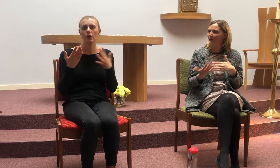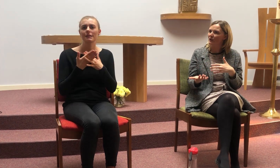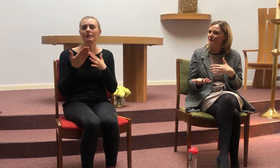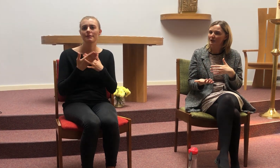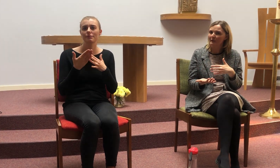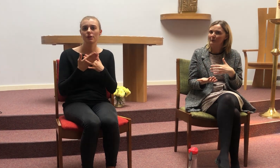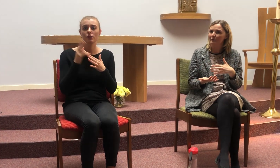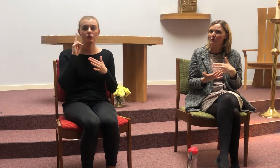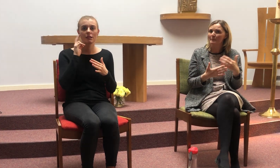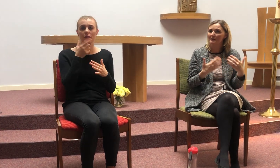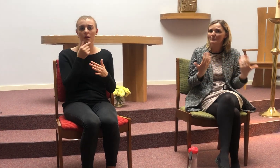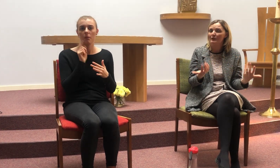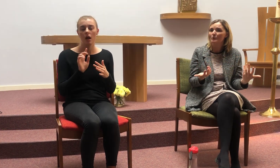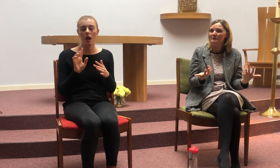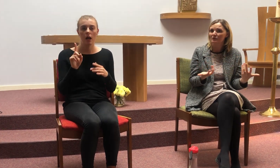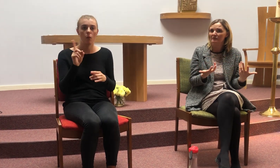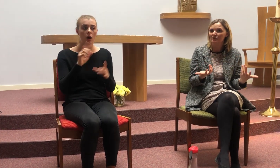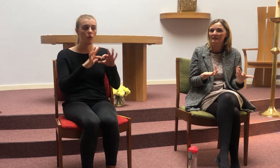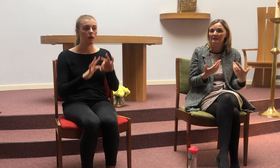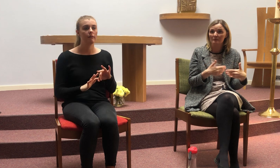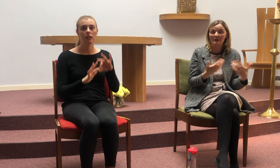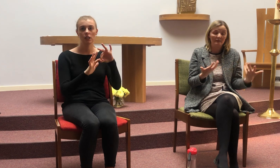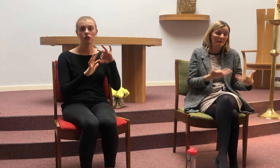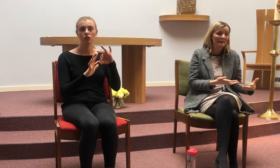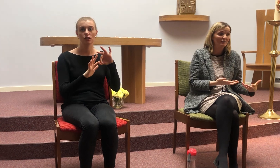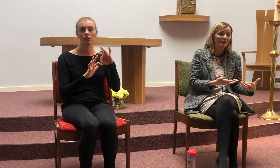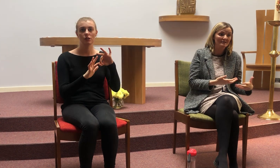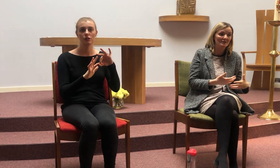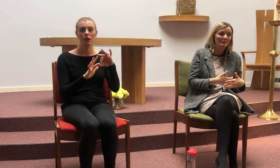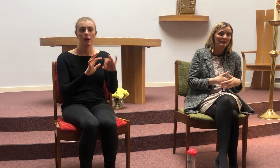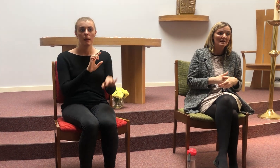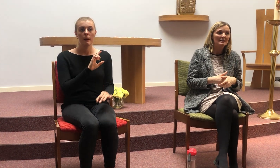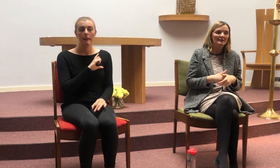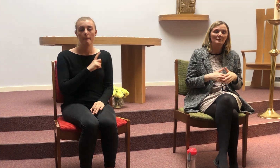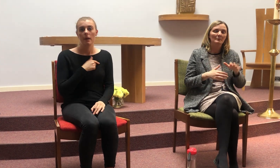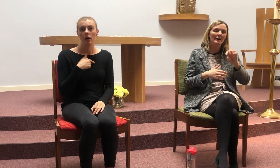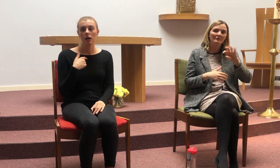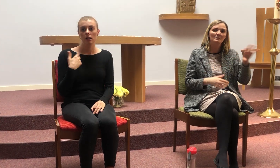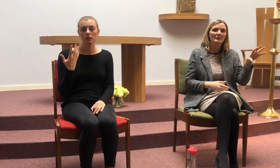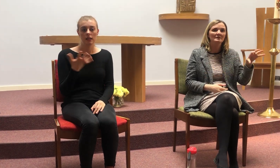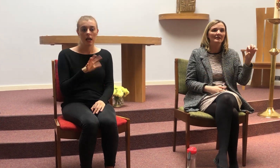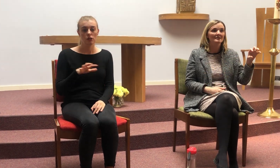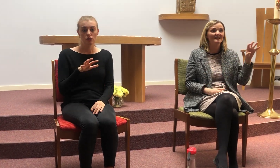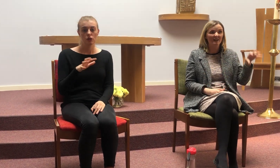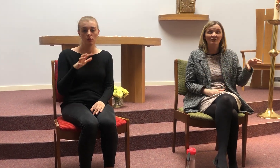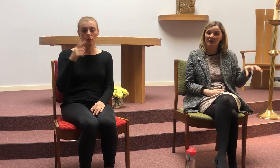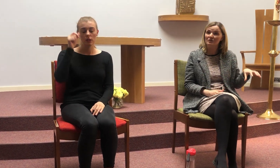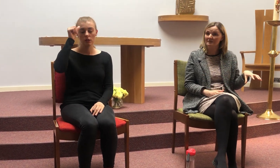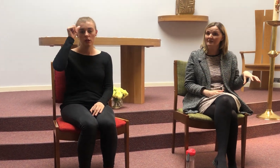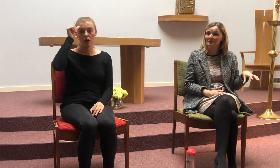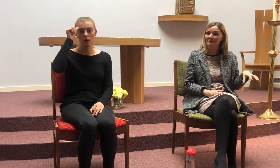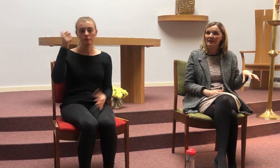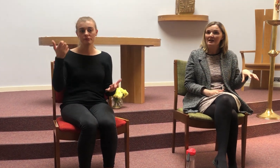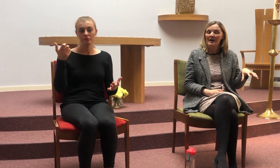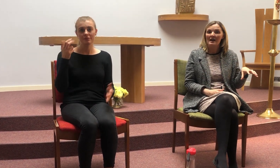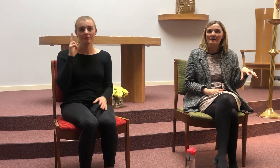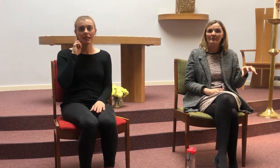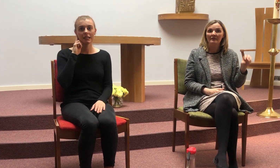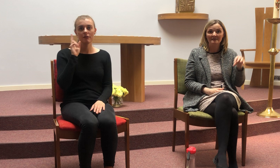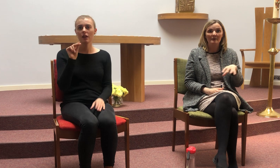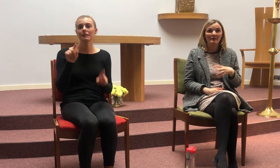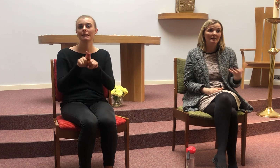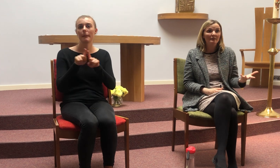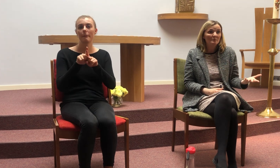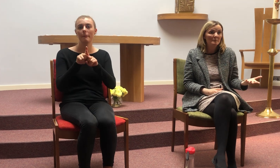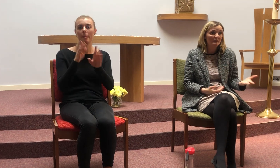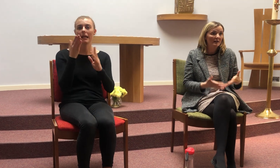kind of qualifications are we looking for, because we know that traditionally, well here in Ireland anyway, deaf people haven't been able to access the education system in